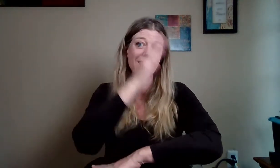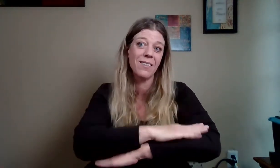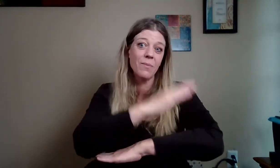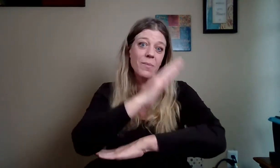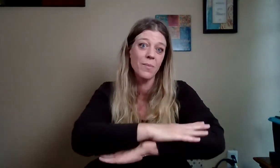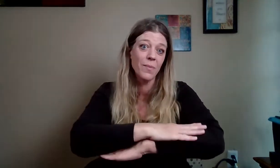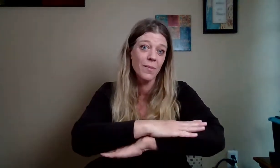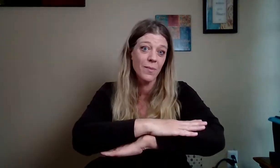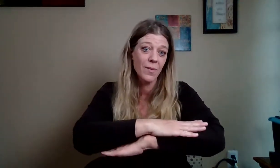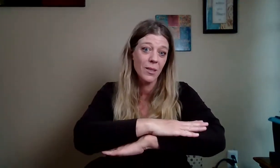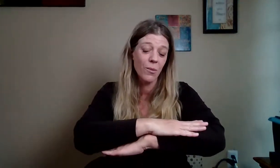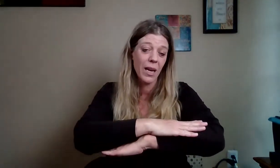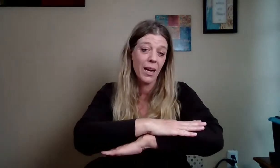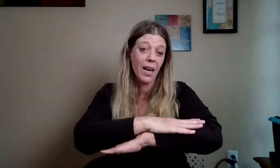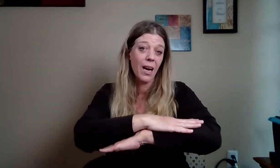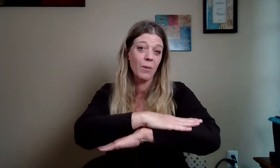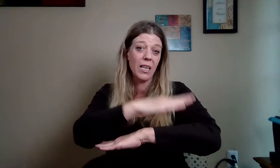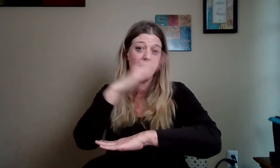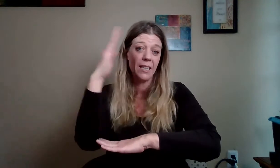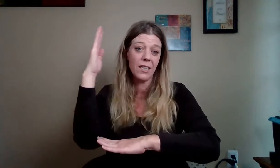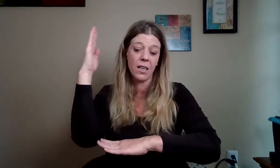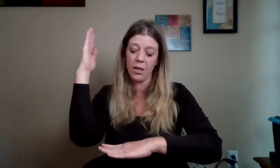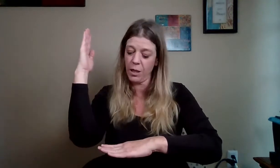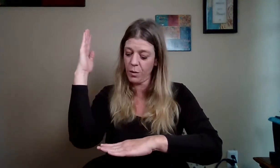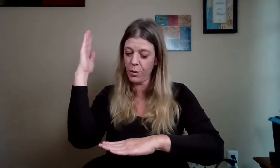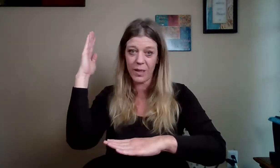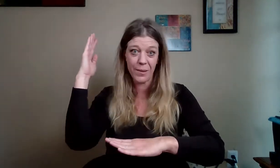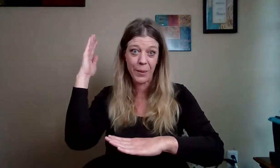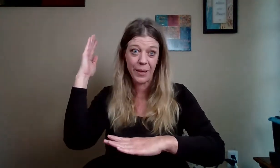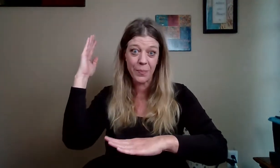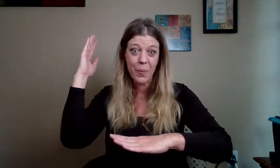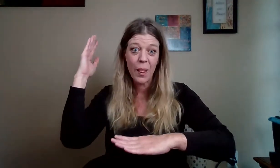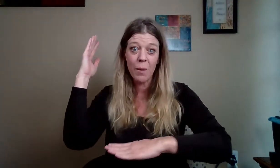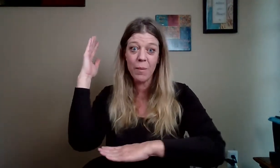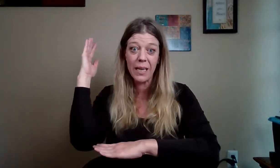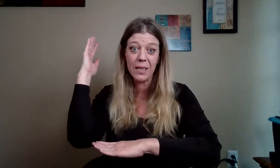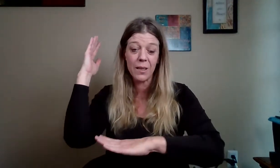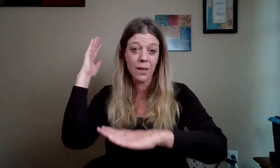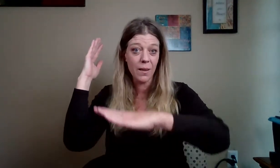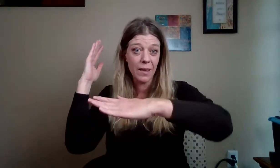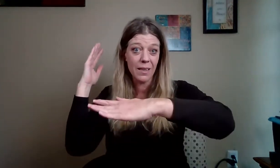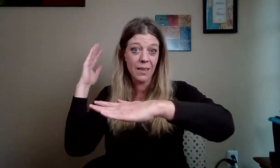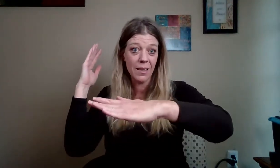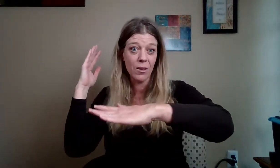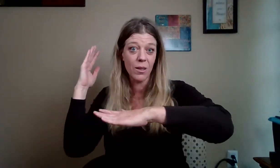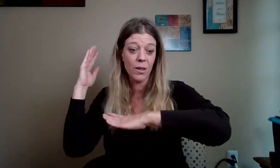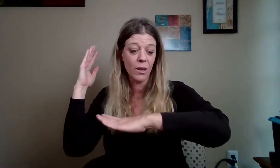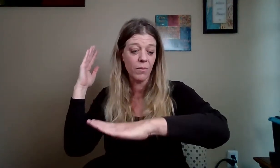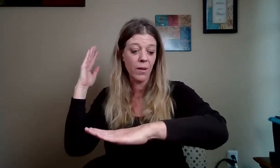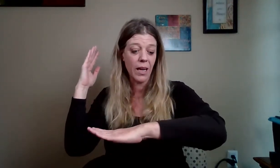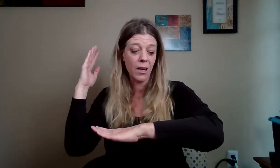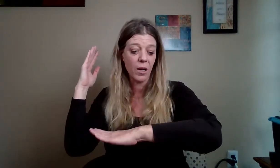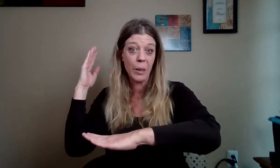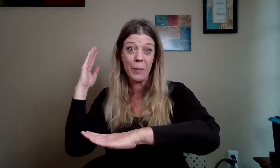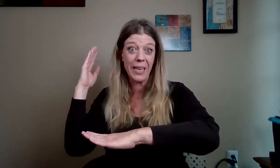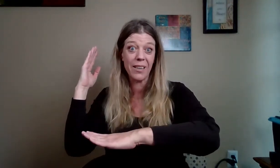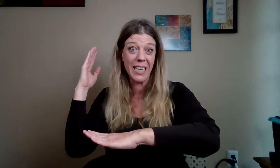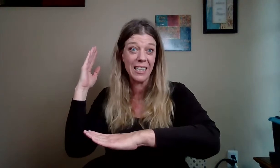this. Okay, I'm going to talk you through this one. Make sure this is your flat arm here is